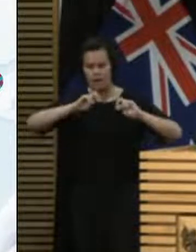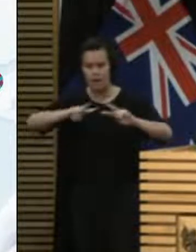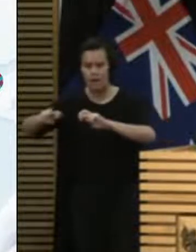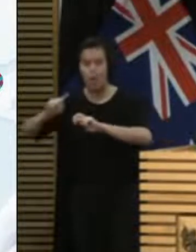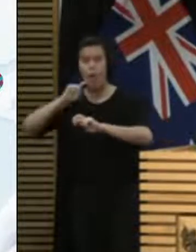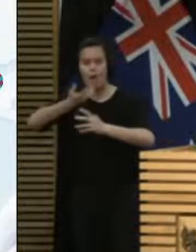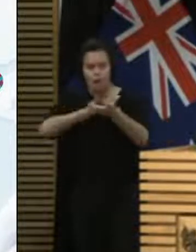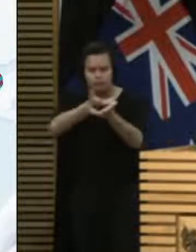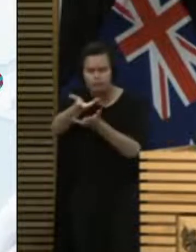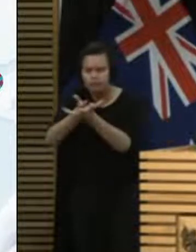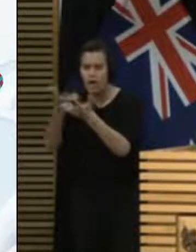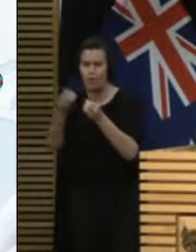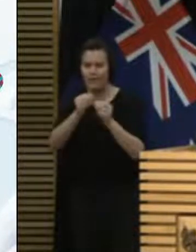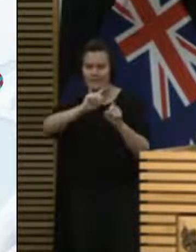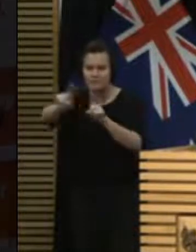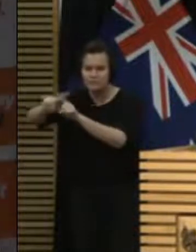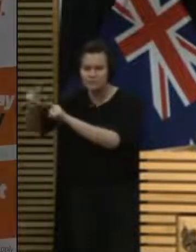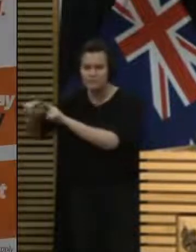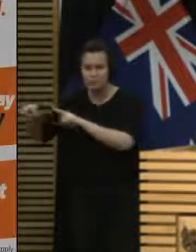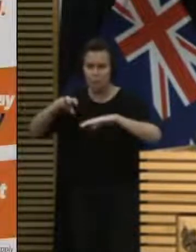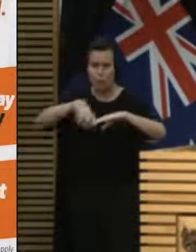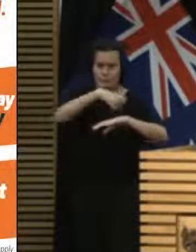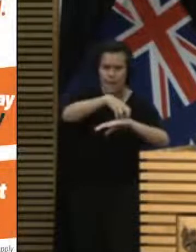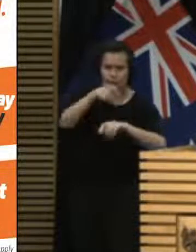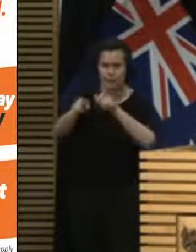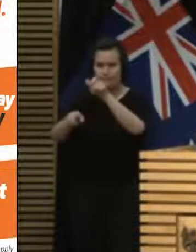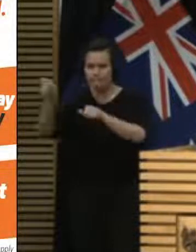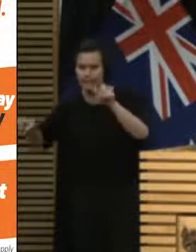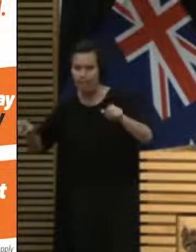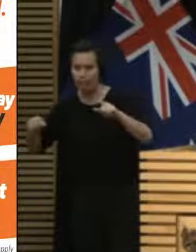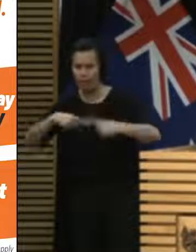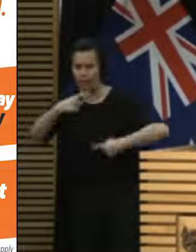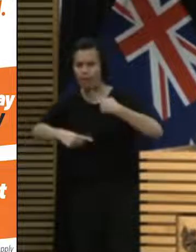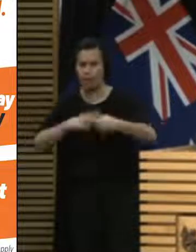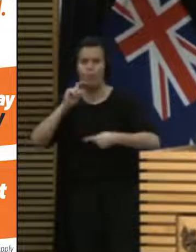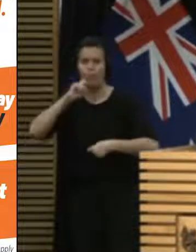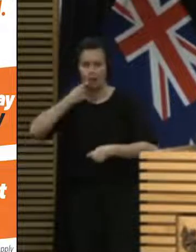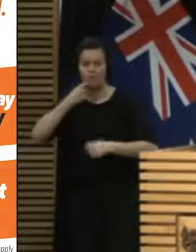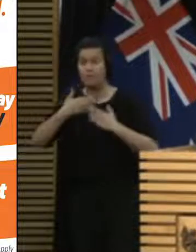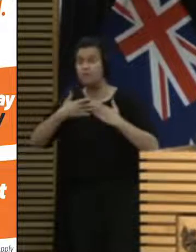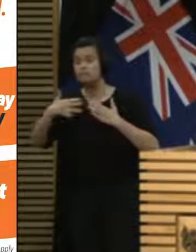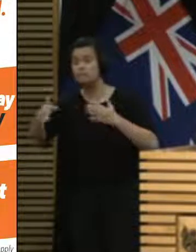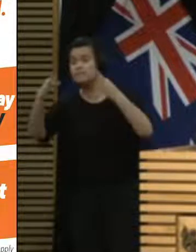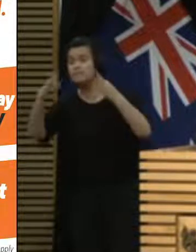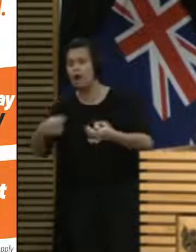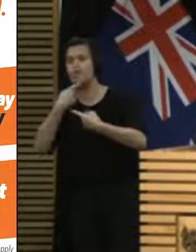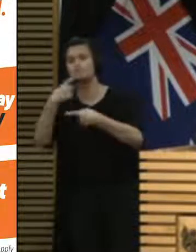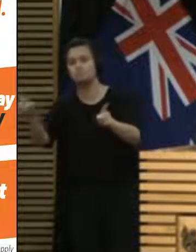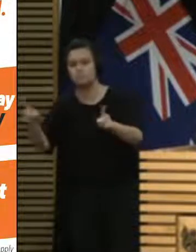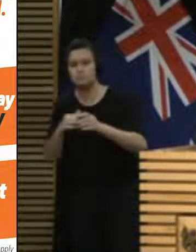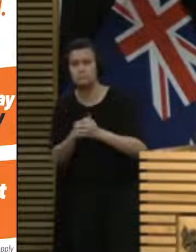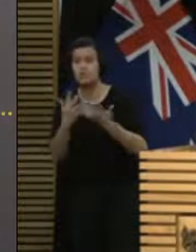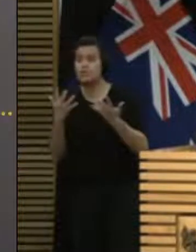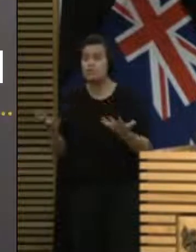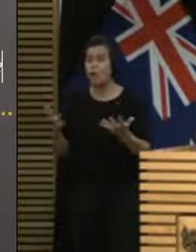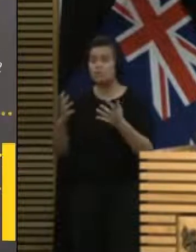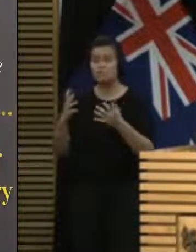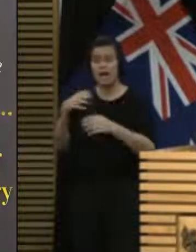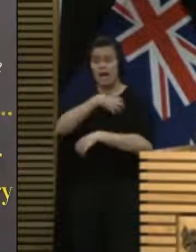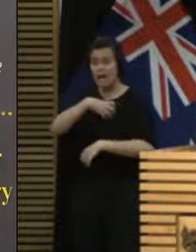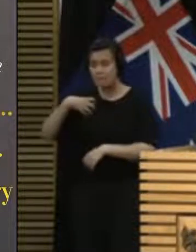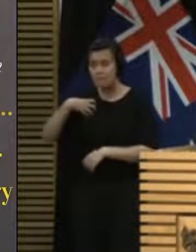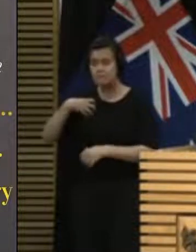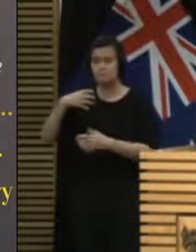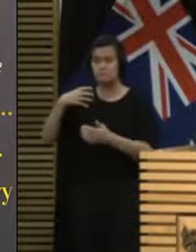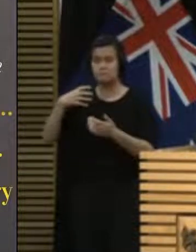way. So as we have been in recent weeks, we'll be working carefully with Business New Zealand and CTU as our social partners and other key stakeholders